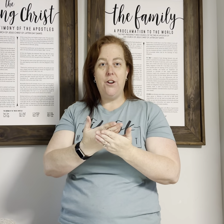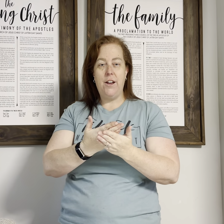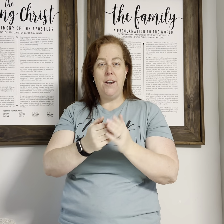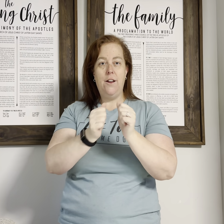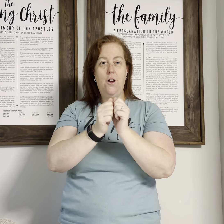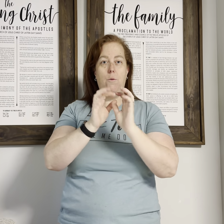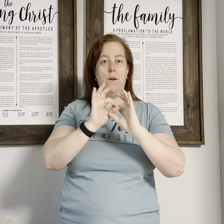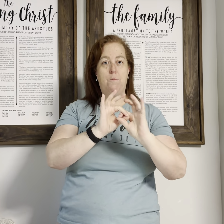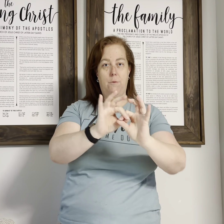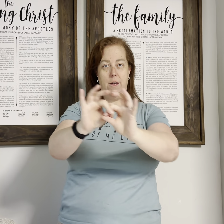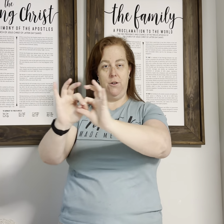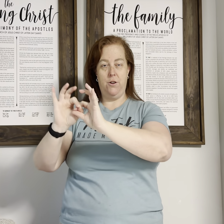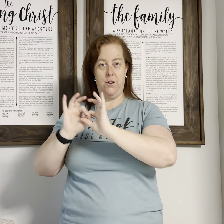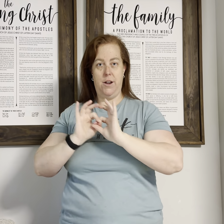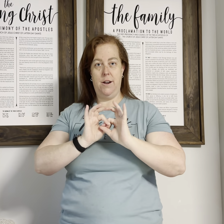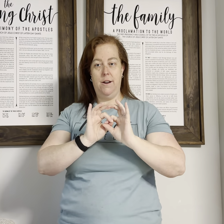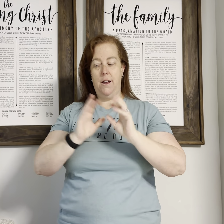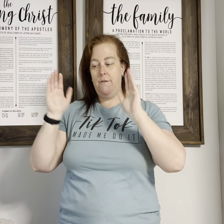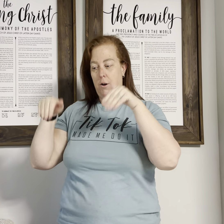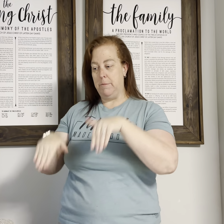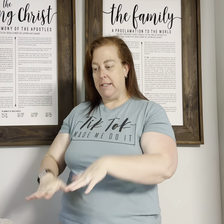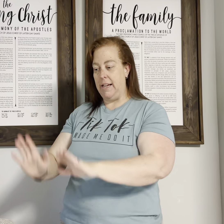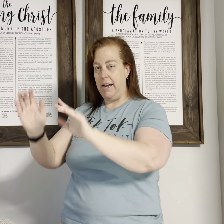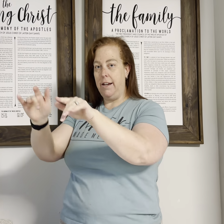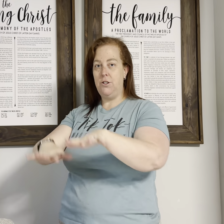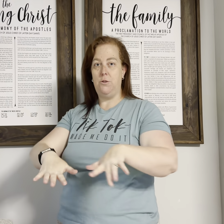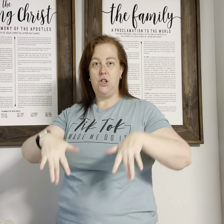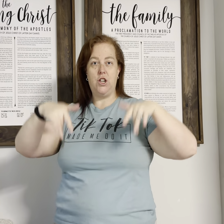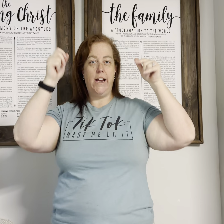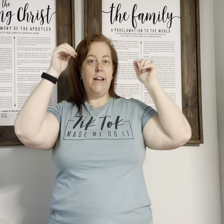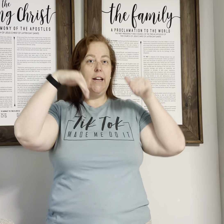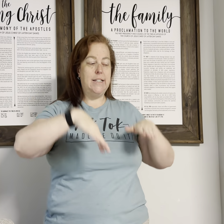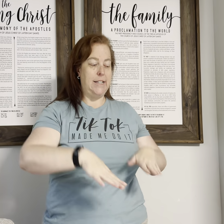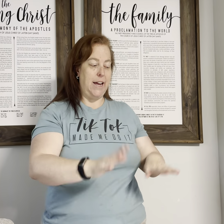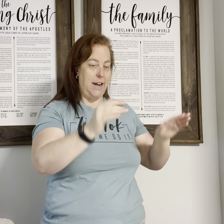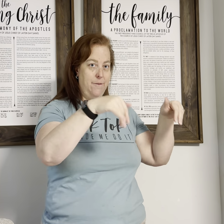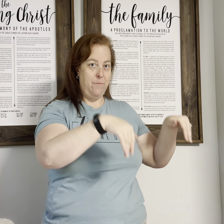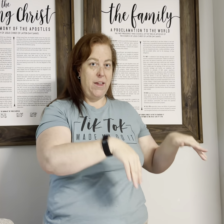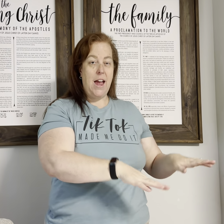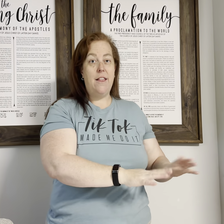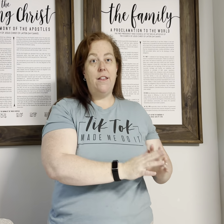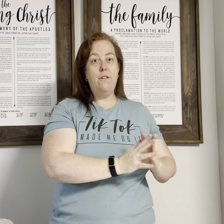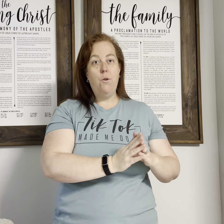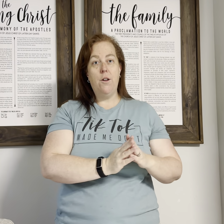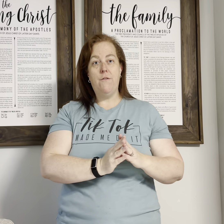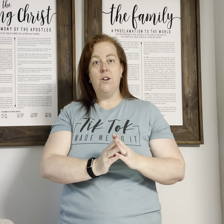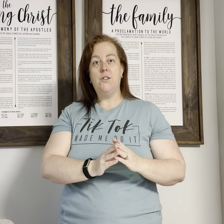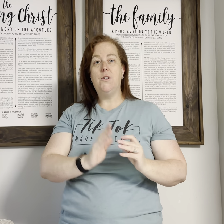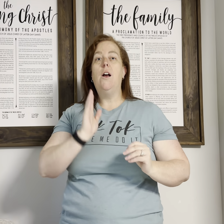good with brotherhood from sea to shining sea. And then the fourth verse.